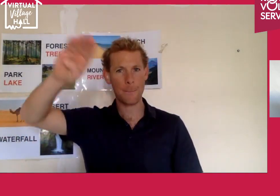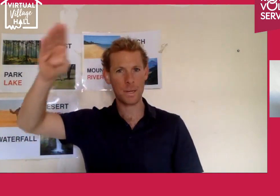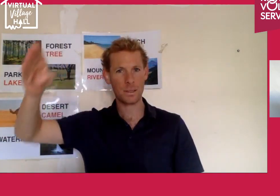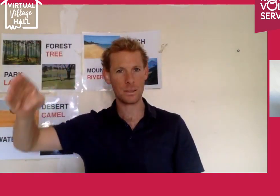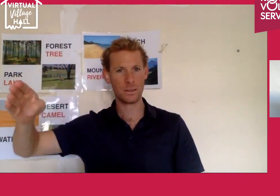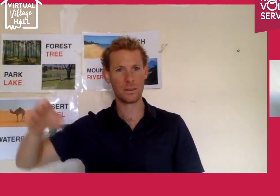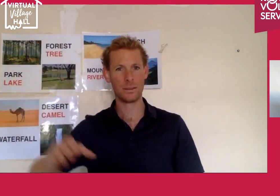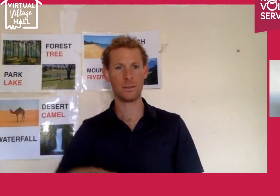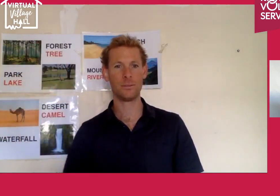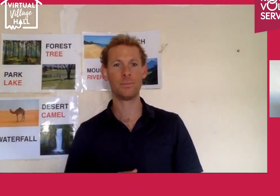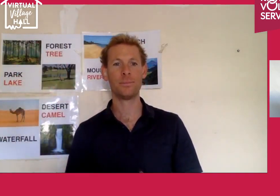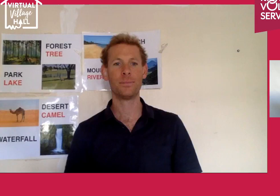Camel.